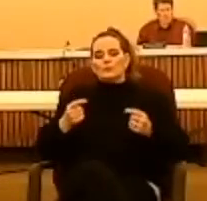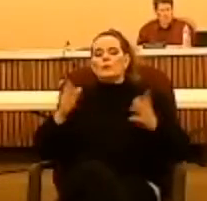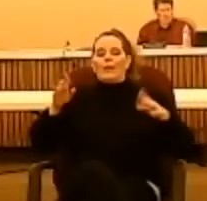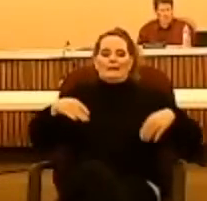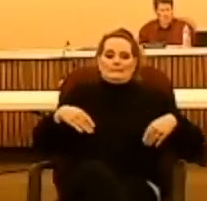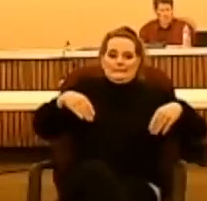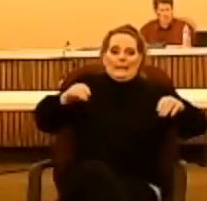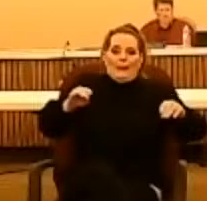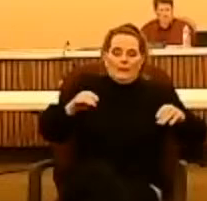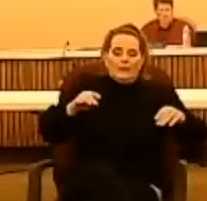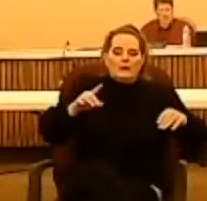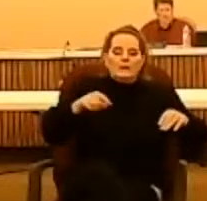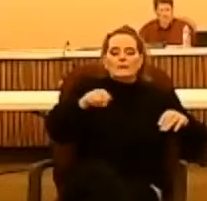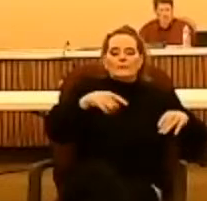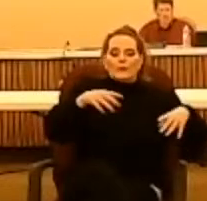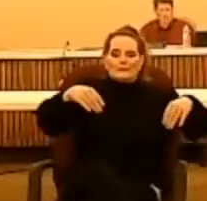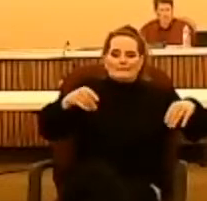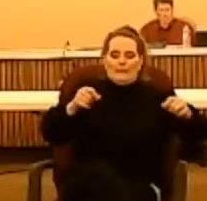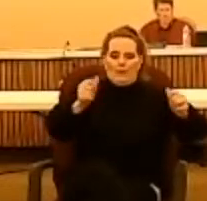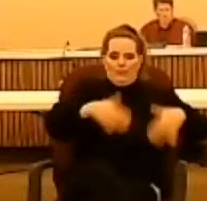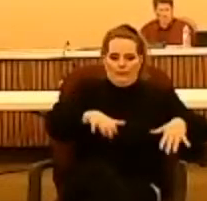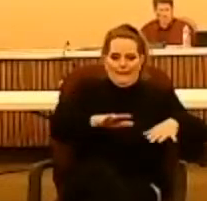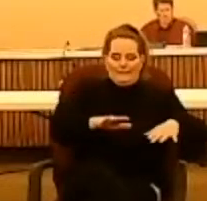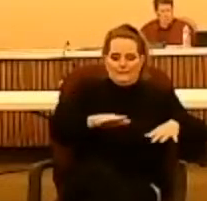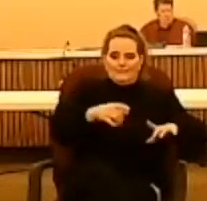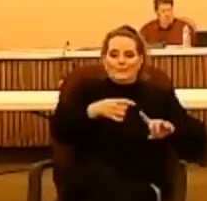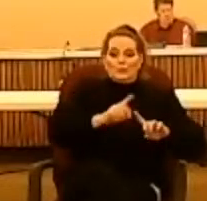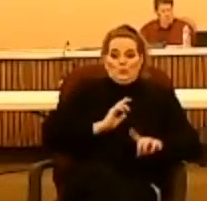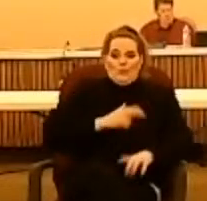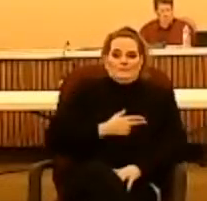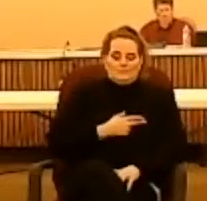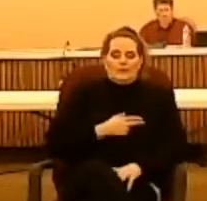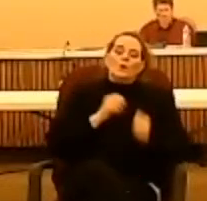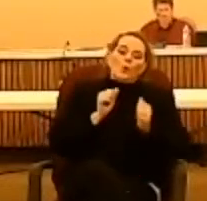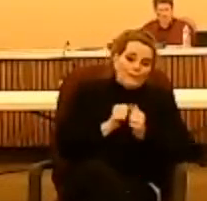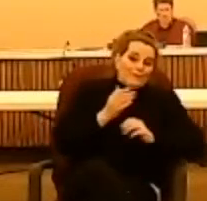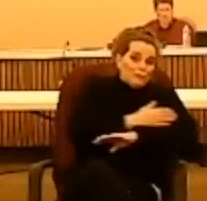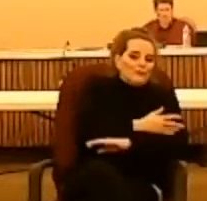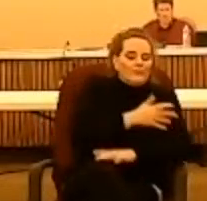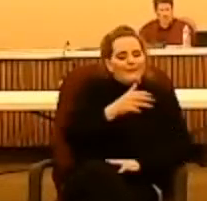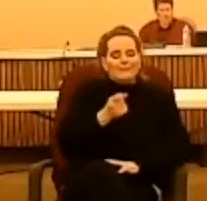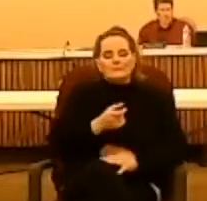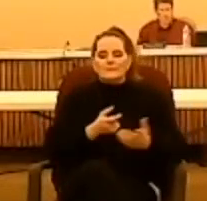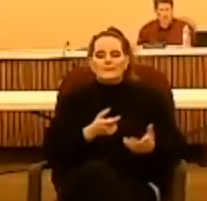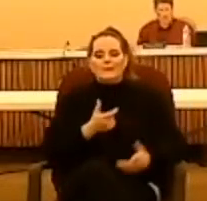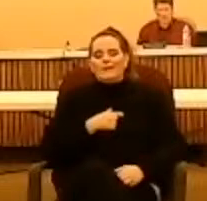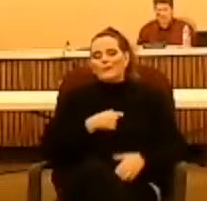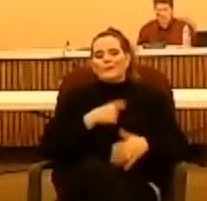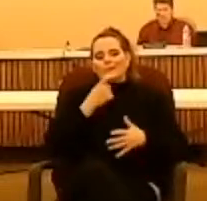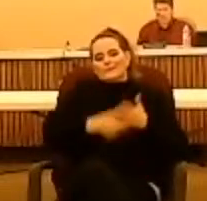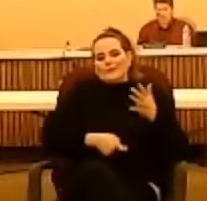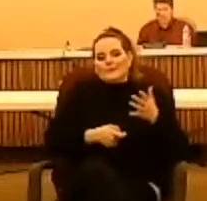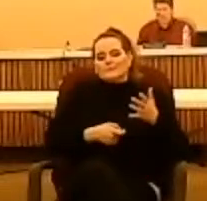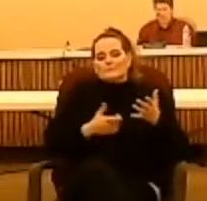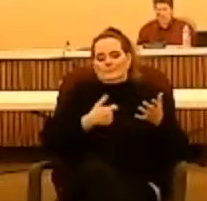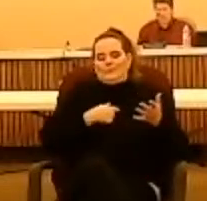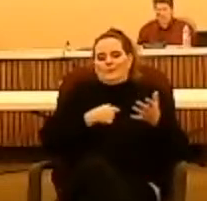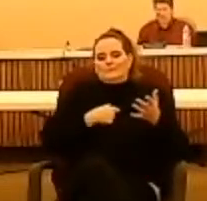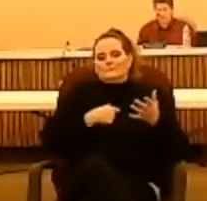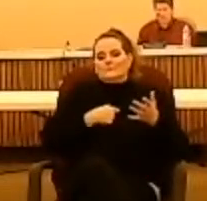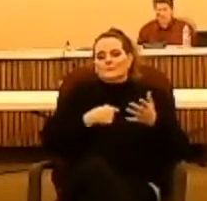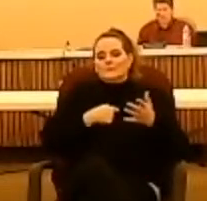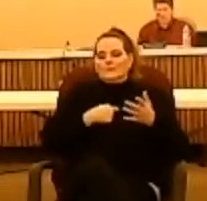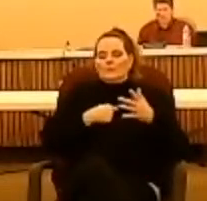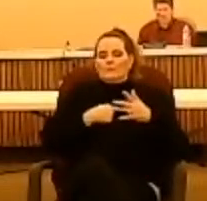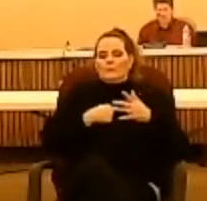the land to us with the improvements, but they're basically going to only charge us what they originally purchased the